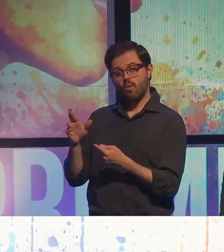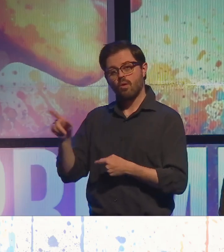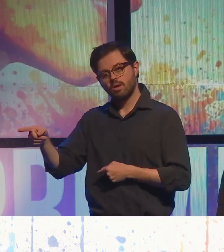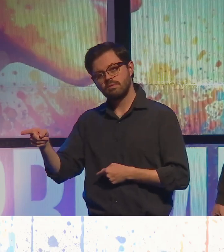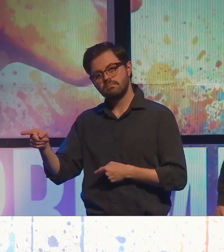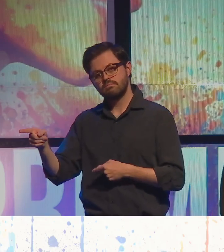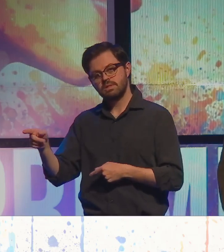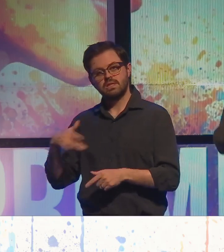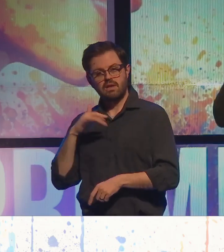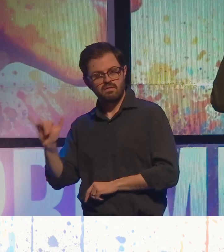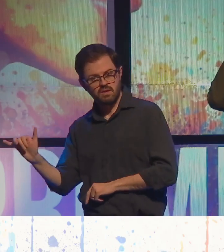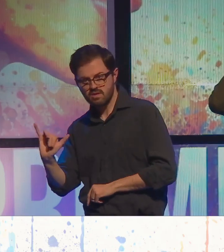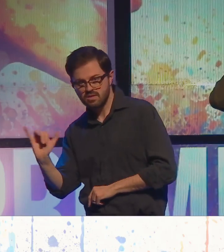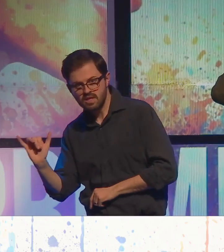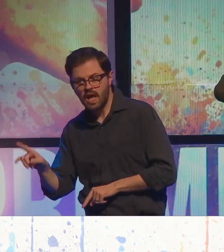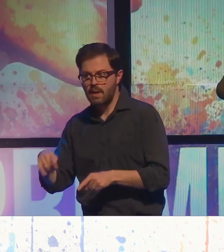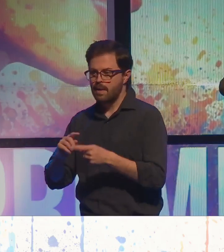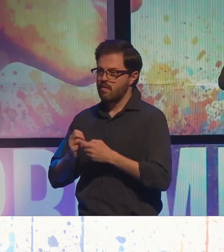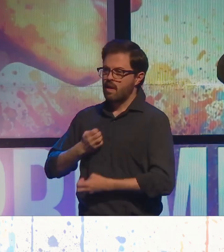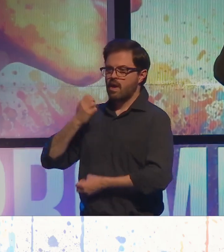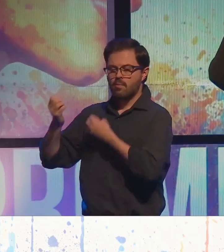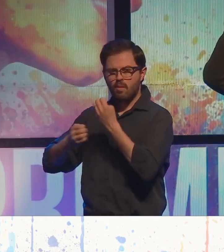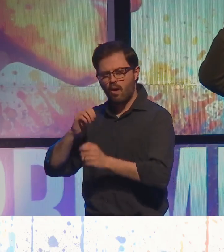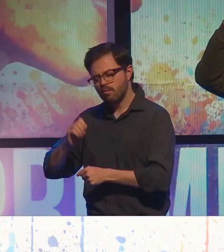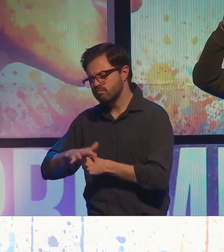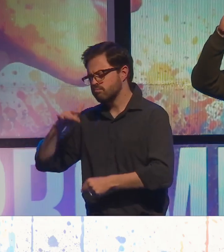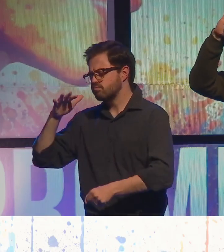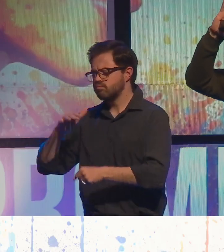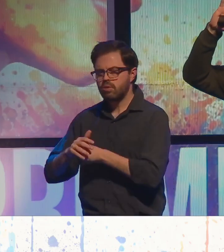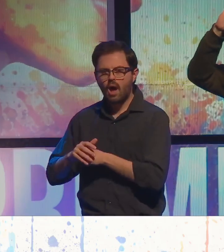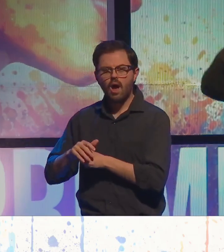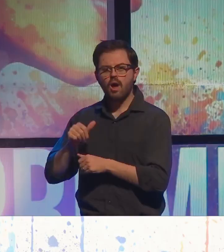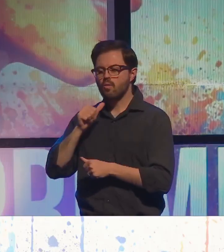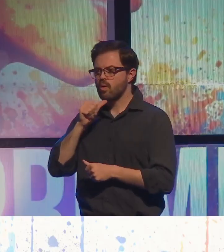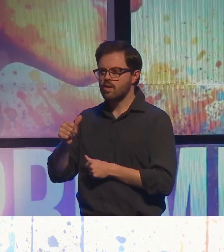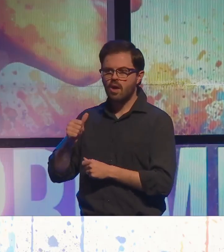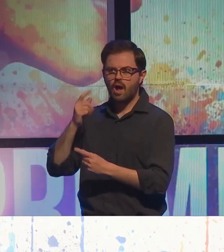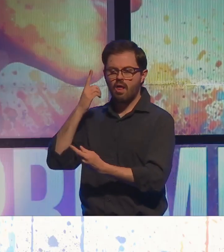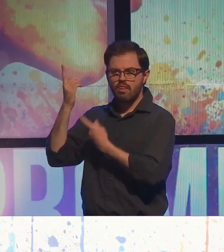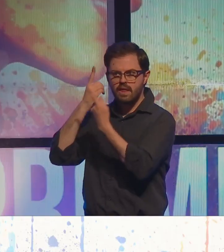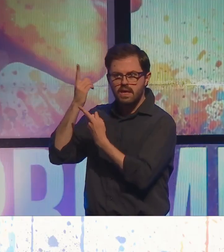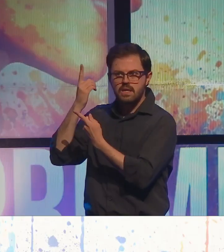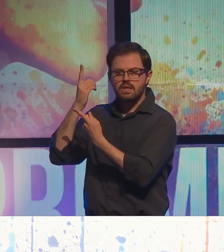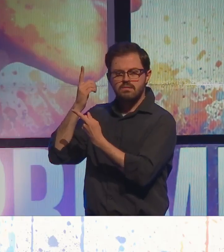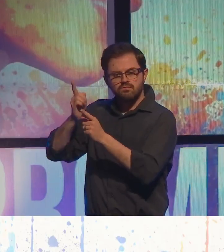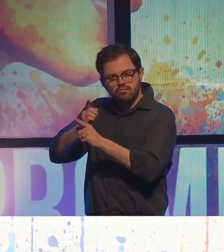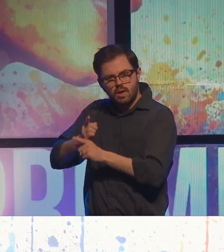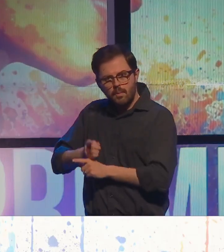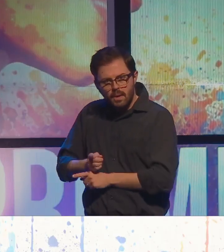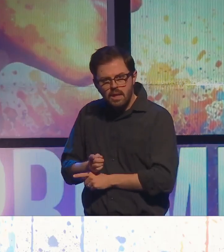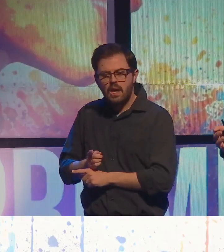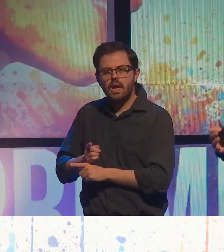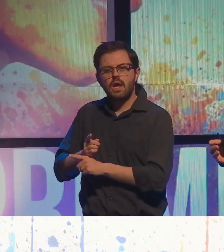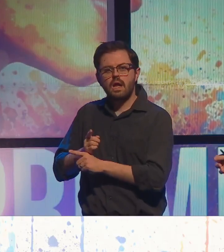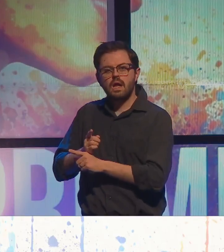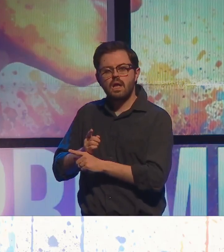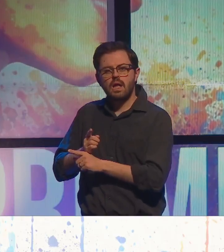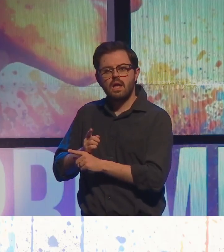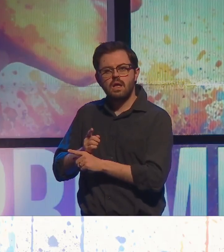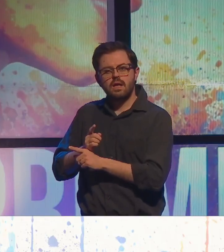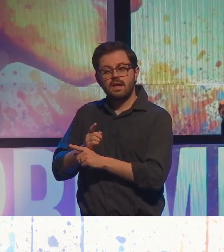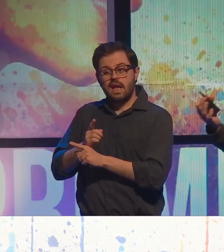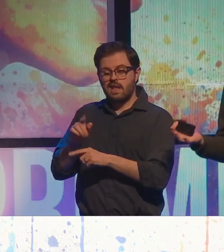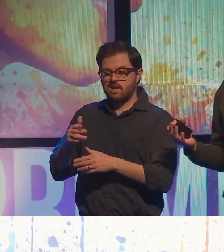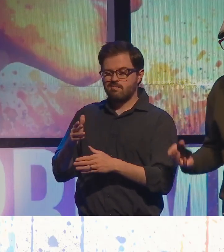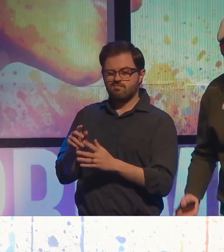us, and then emotion starts to fly, intelligence is like crashing, and we go into self-protect mode.